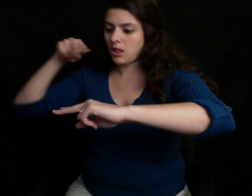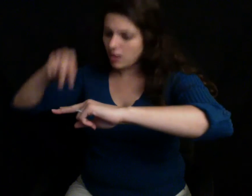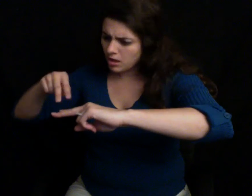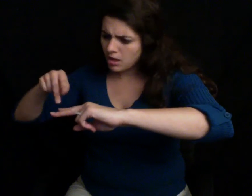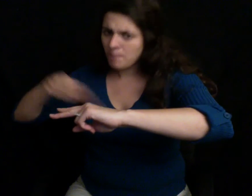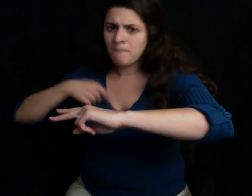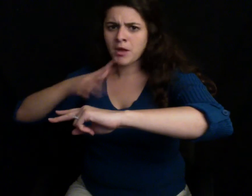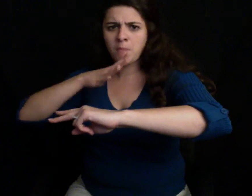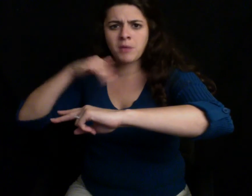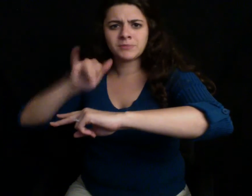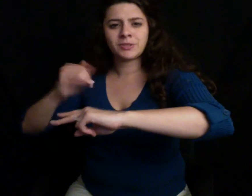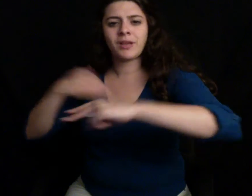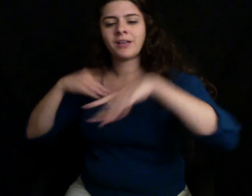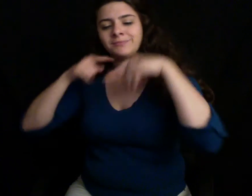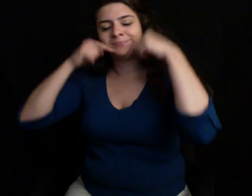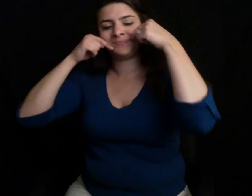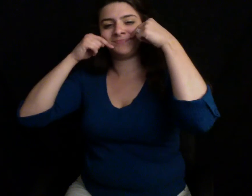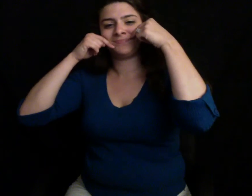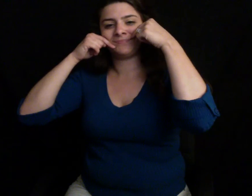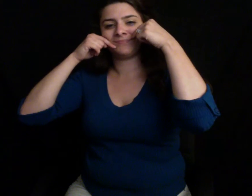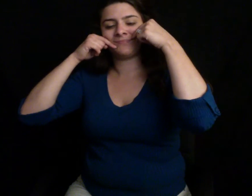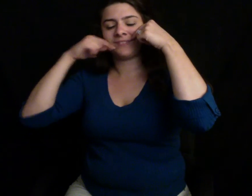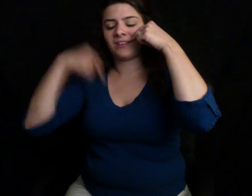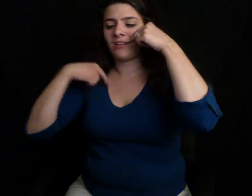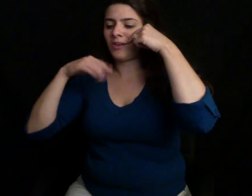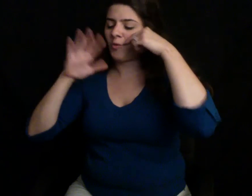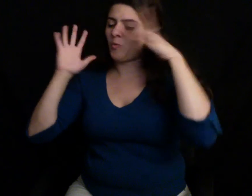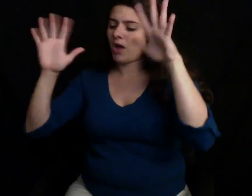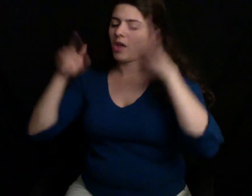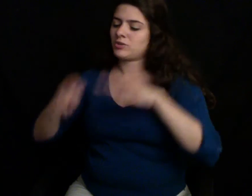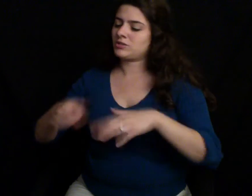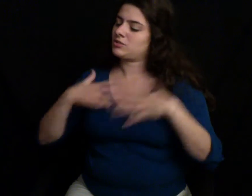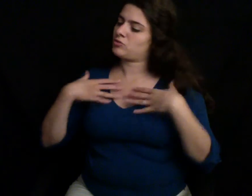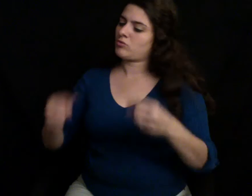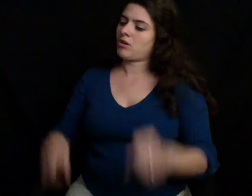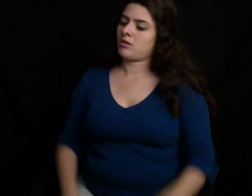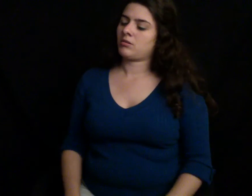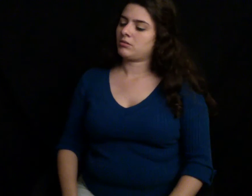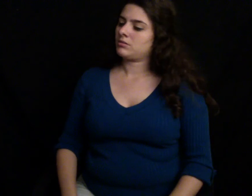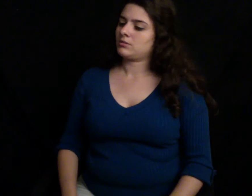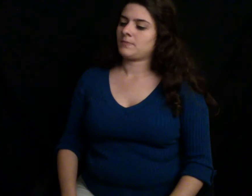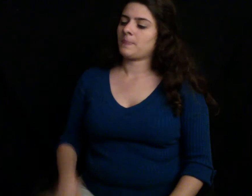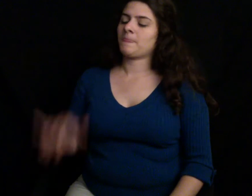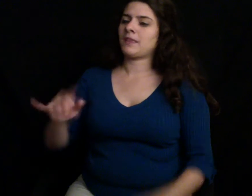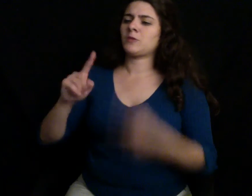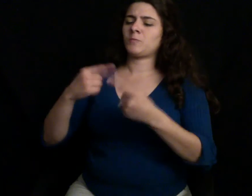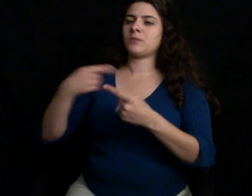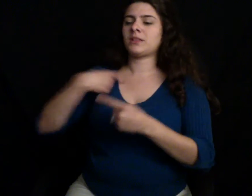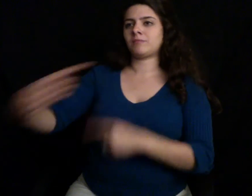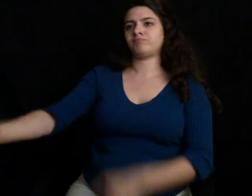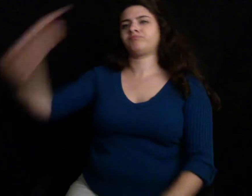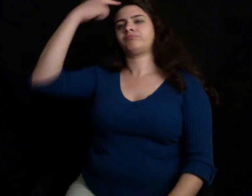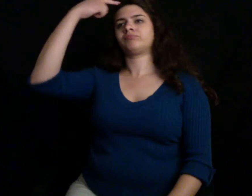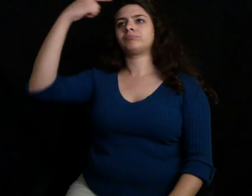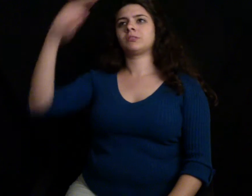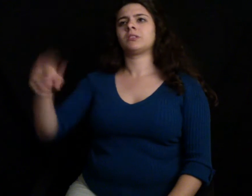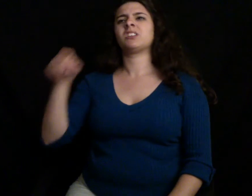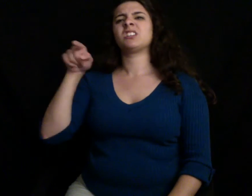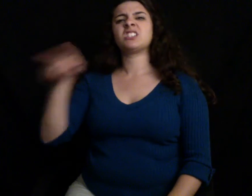kind of, that's when it flipped in my head and was like, wait a minute. She raised all these kids through the projects. All of us made it out. None of our friends